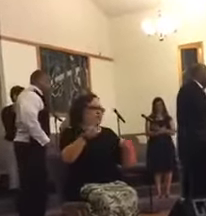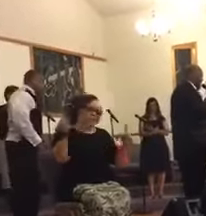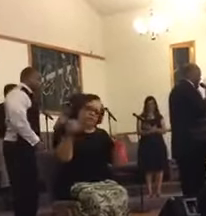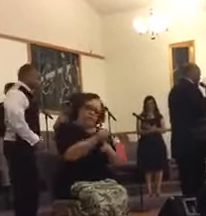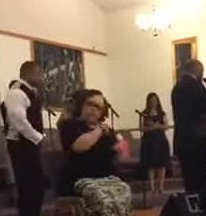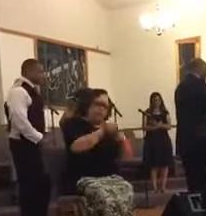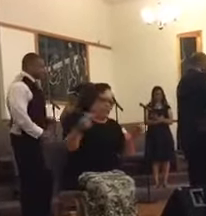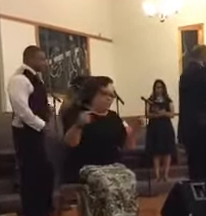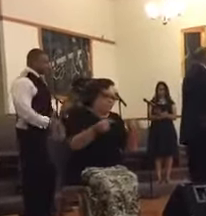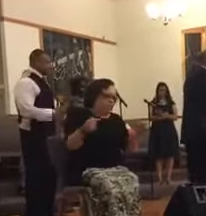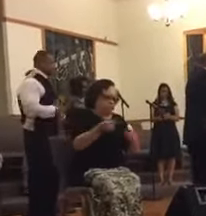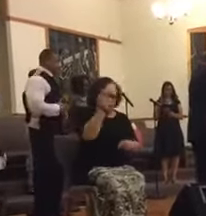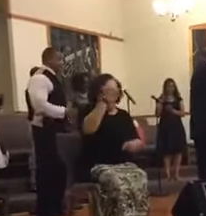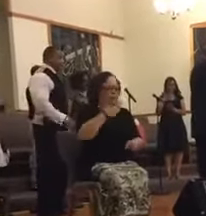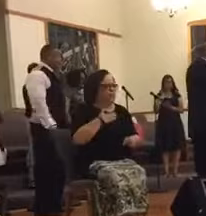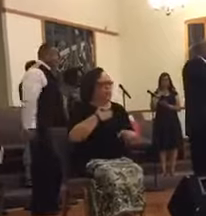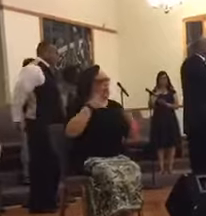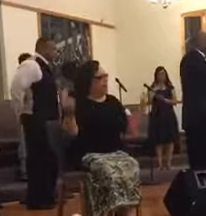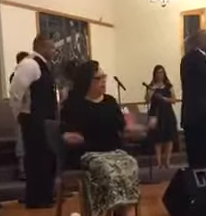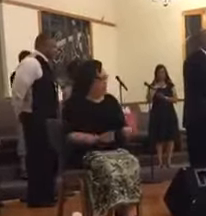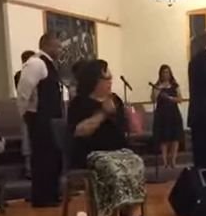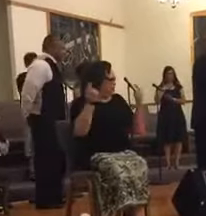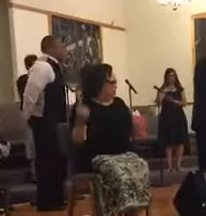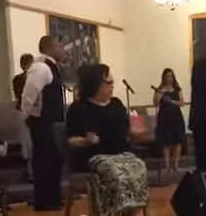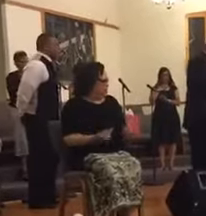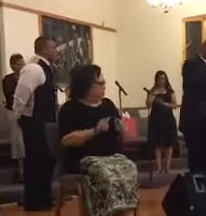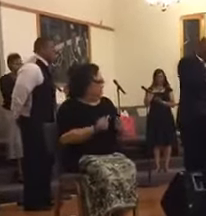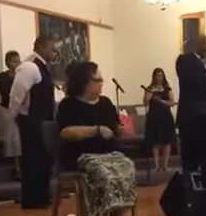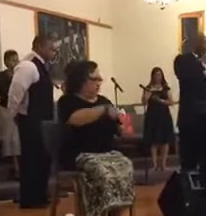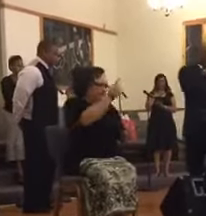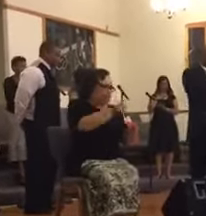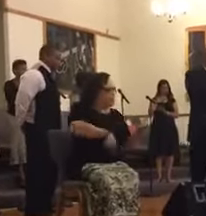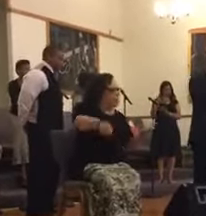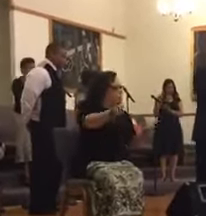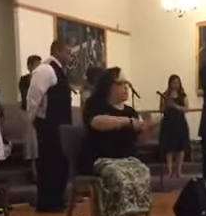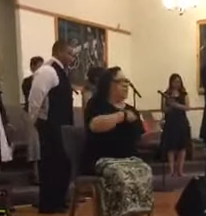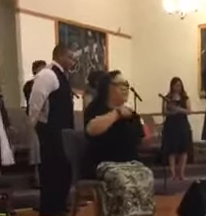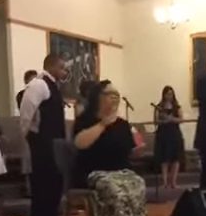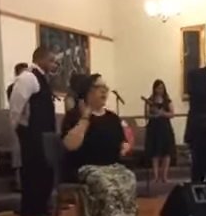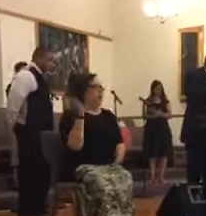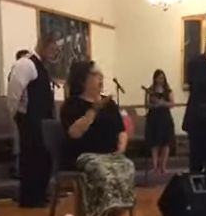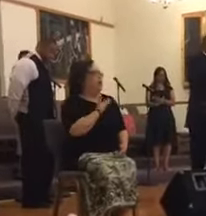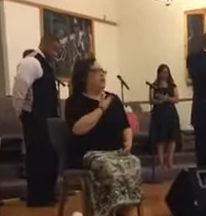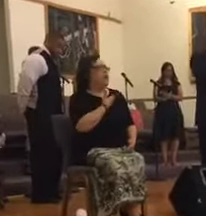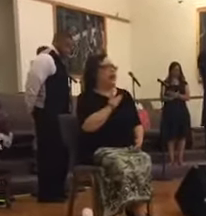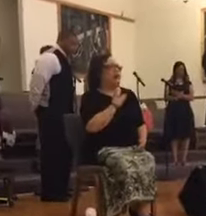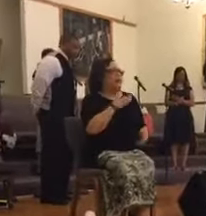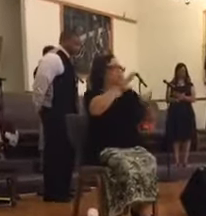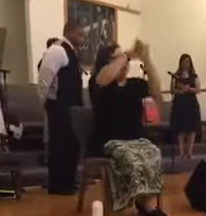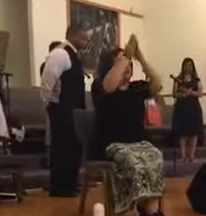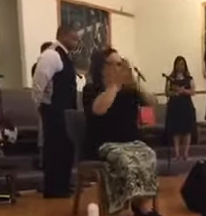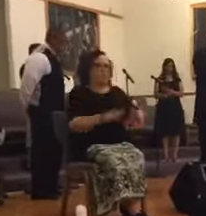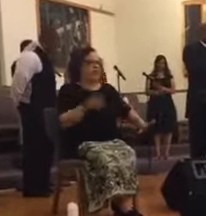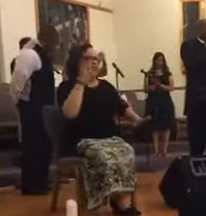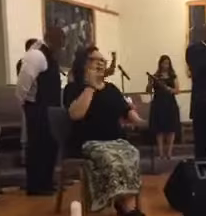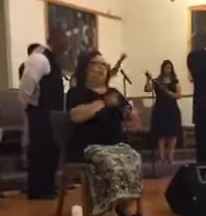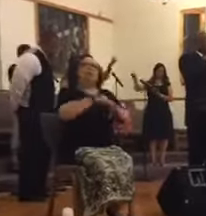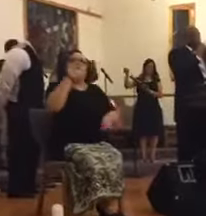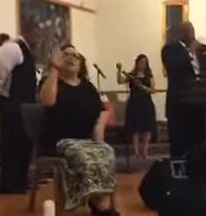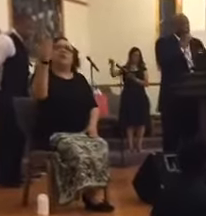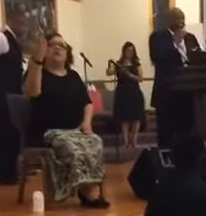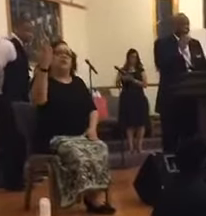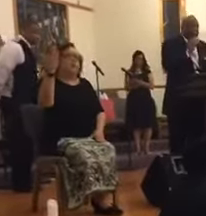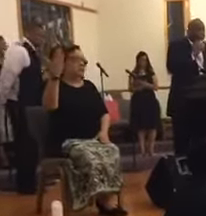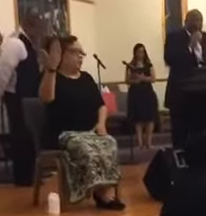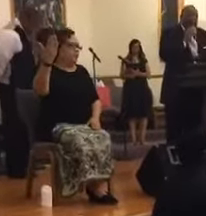Yeah, he approves from my iniquities. The chastisement of my peace was